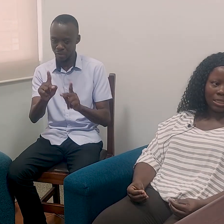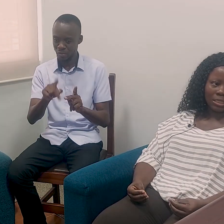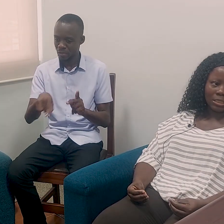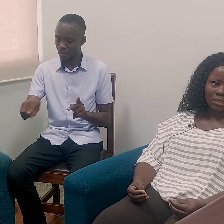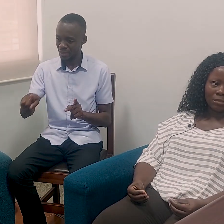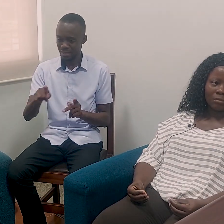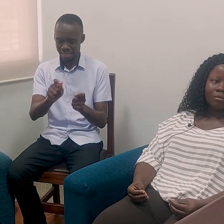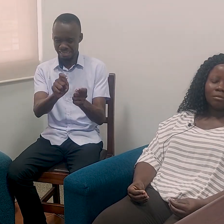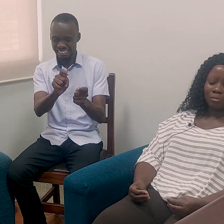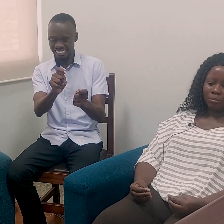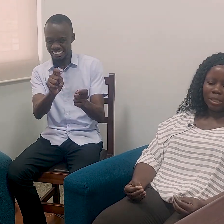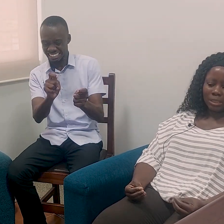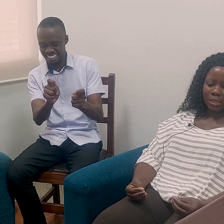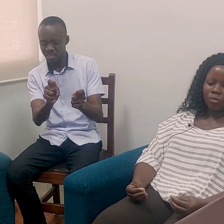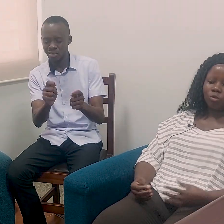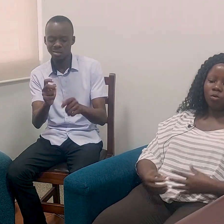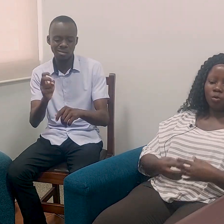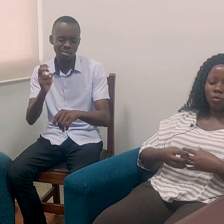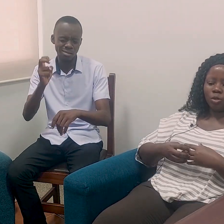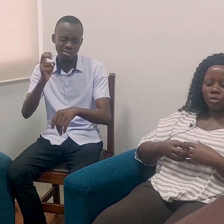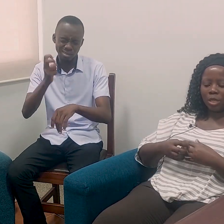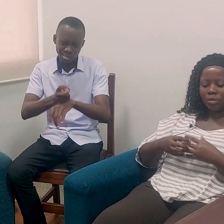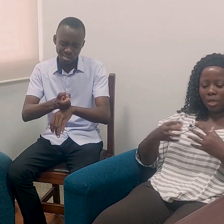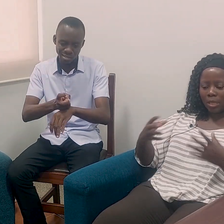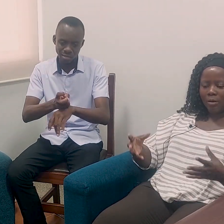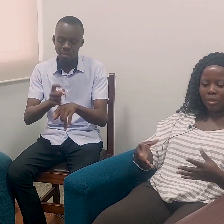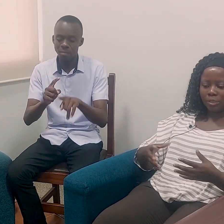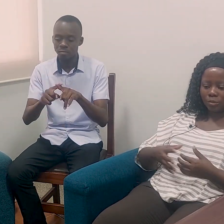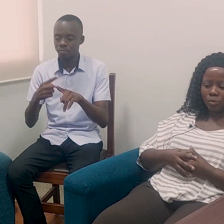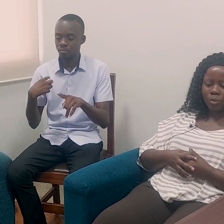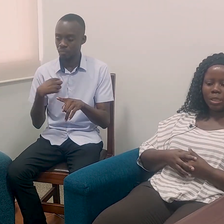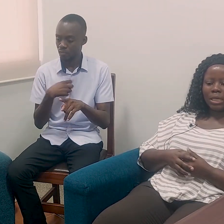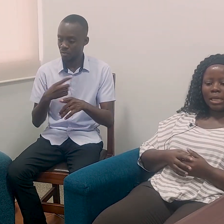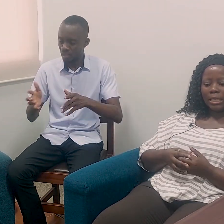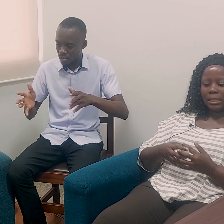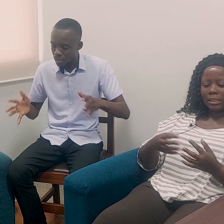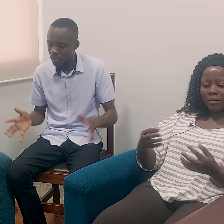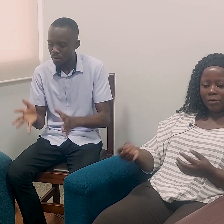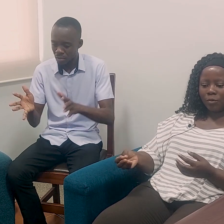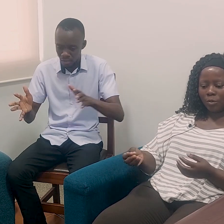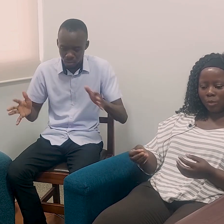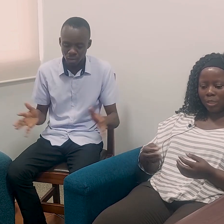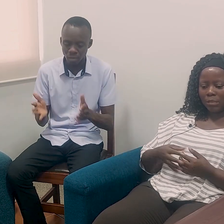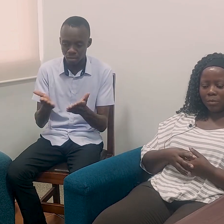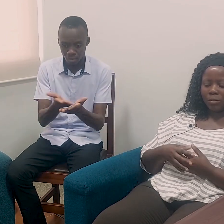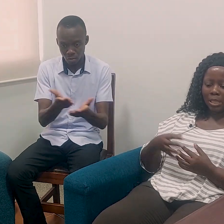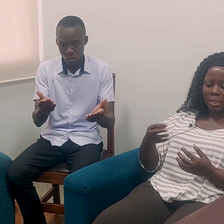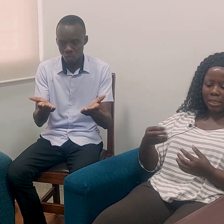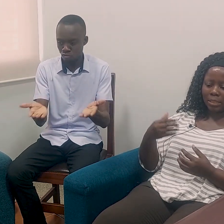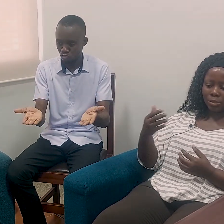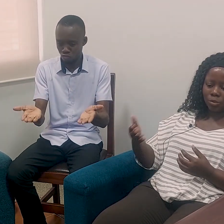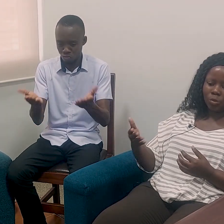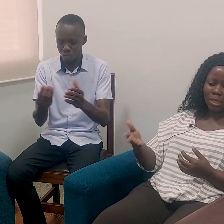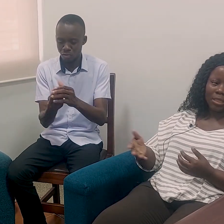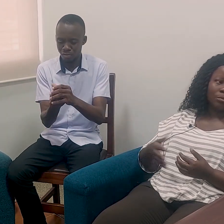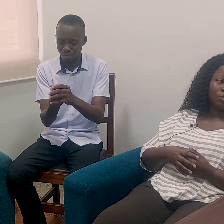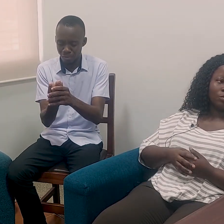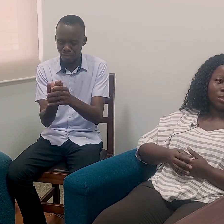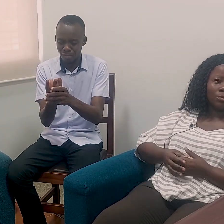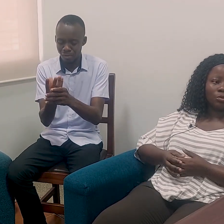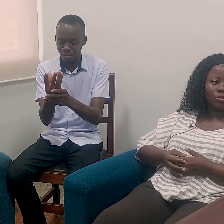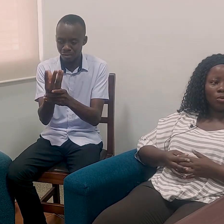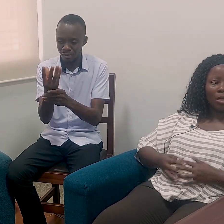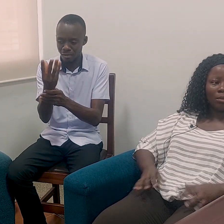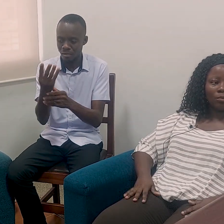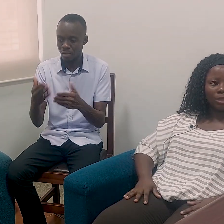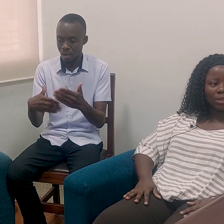motivate change. Basic. So we try to encourage growth. And even when we meet people like that, to get them to be